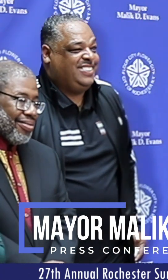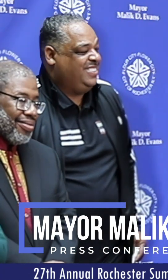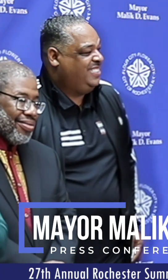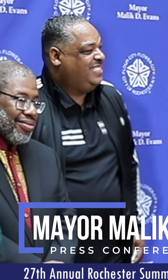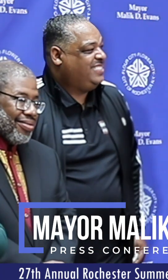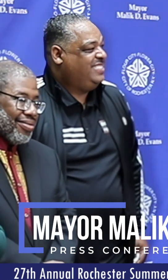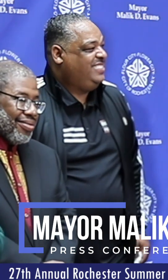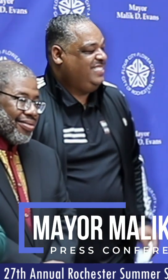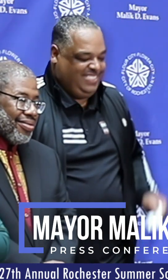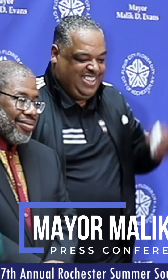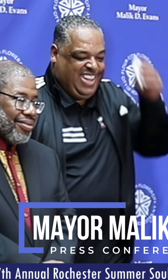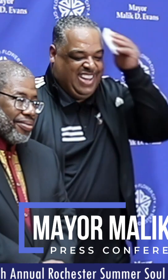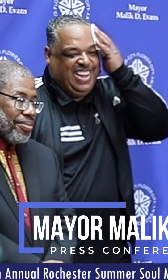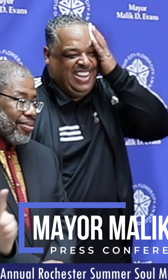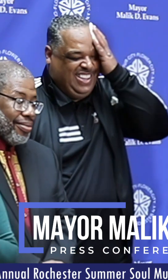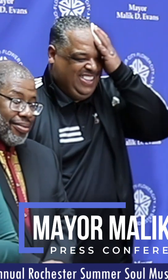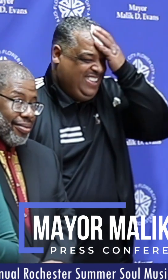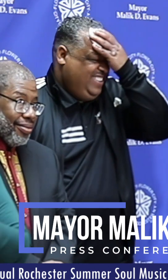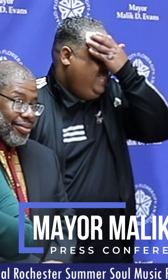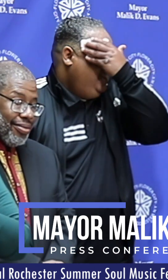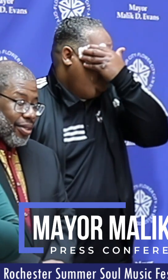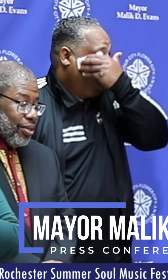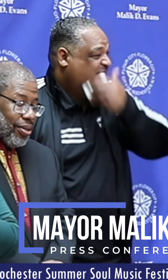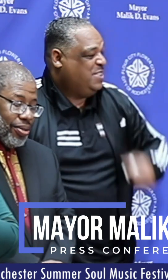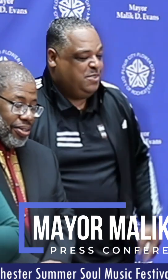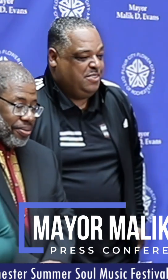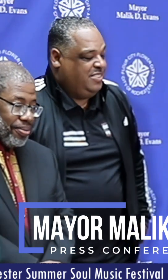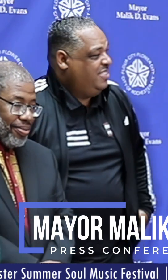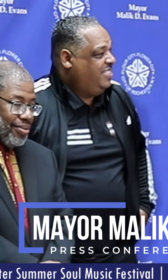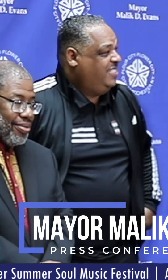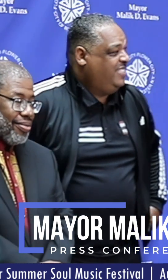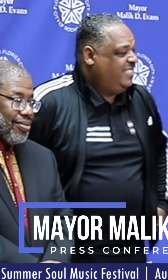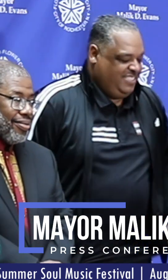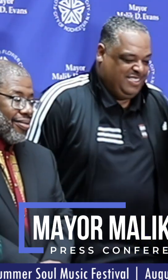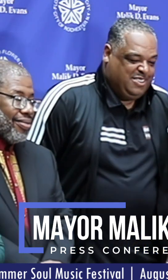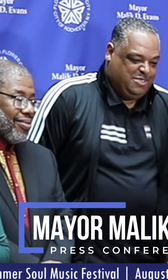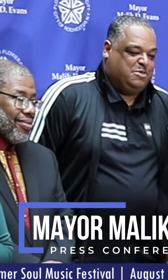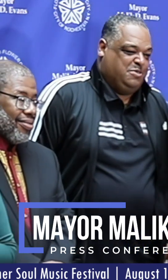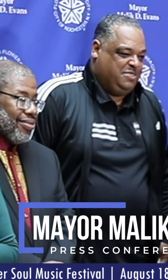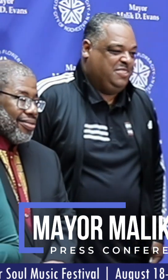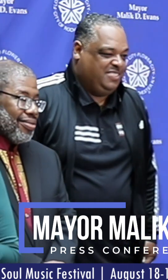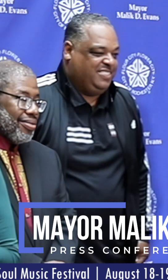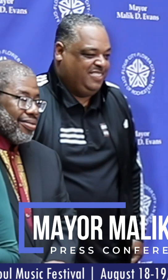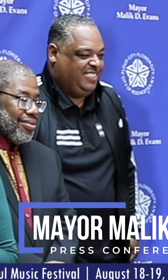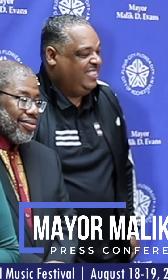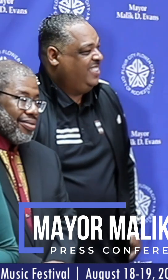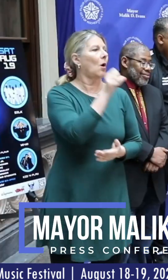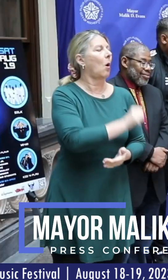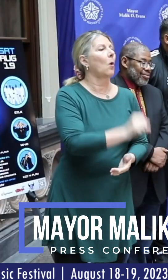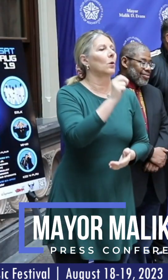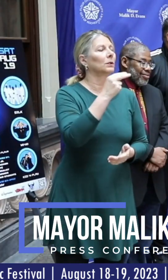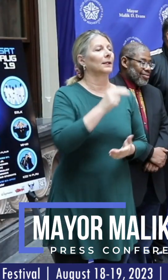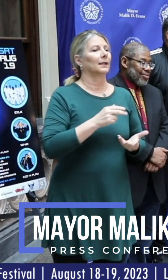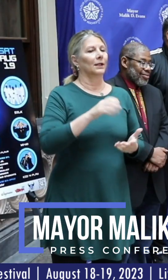sure you start practicing the Kid and Play dance. Now, if you don't know the Kid and Play dance, it's like the old cha-cha. But the difference is you kick your leg.